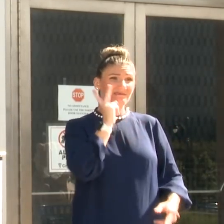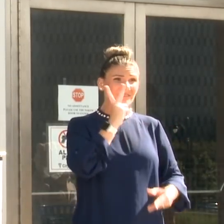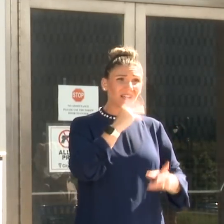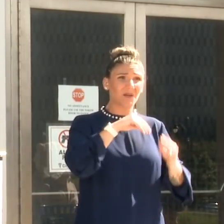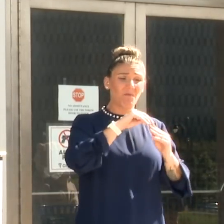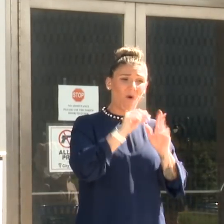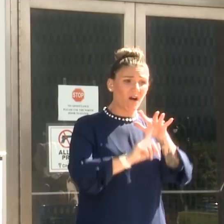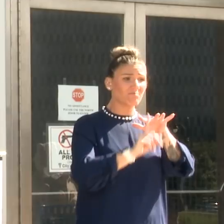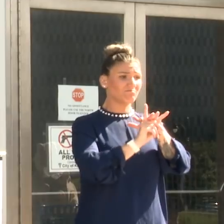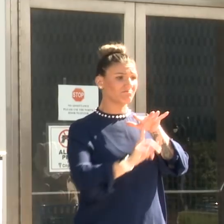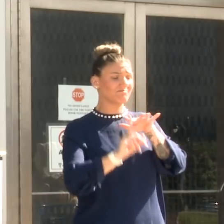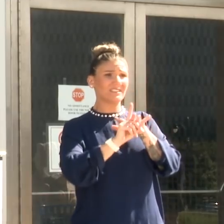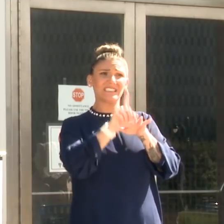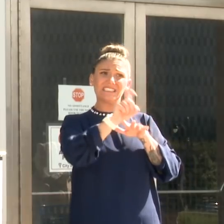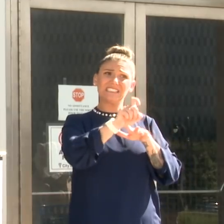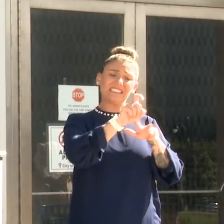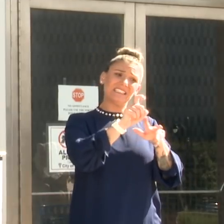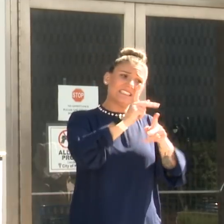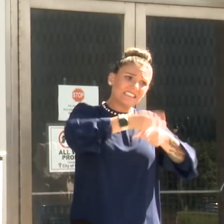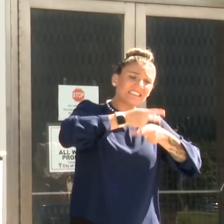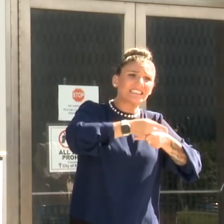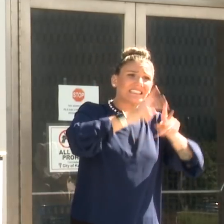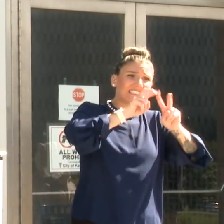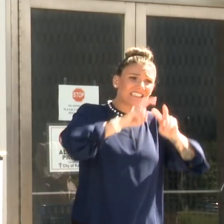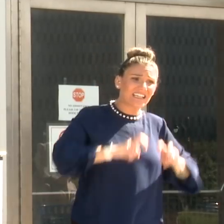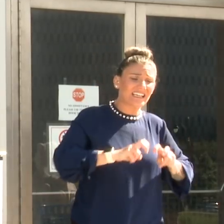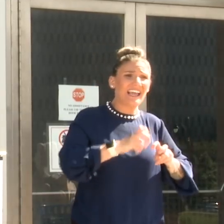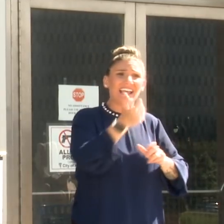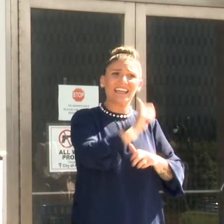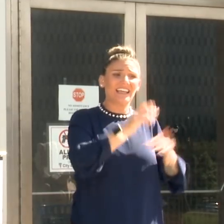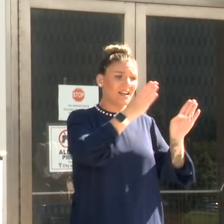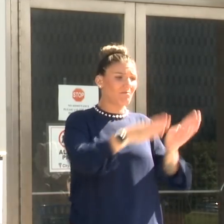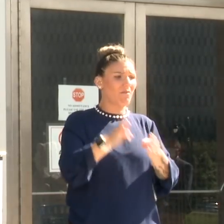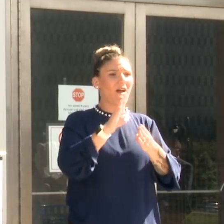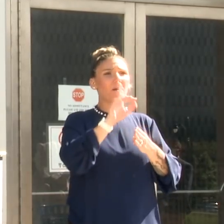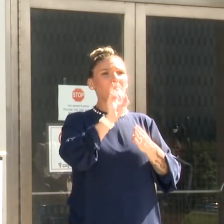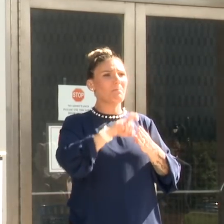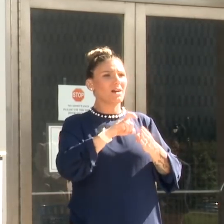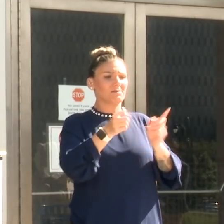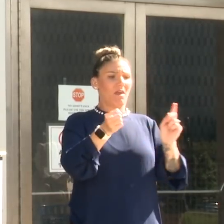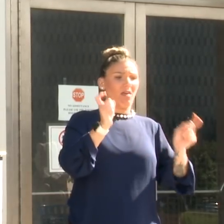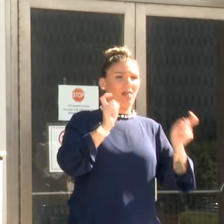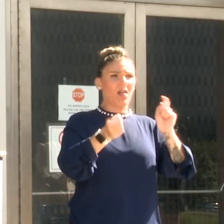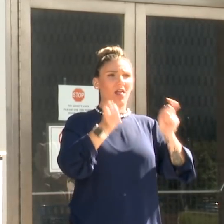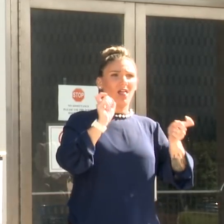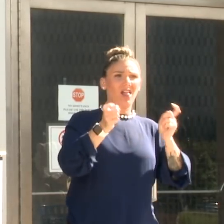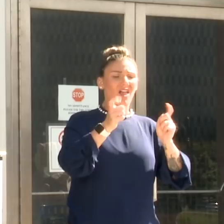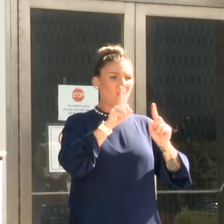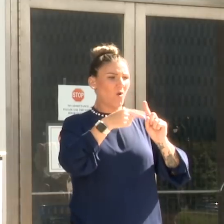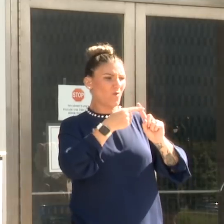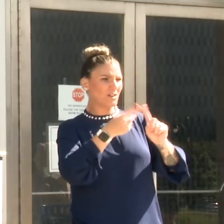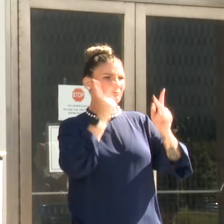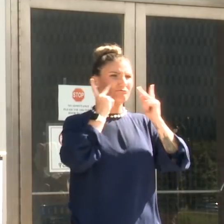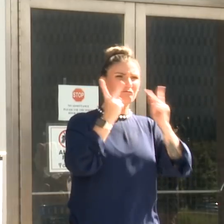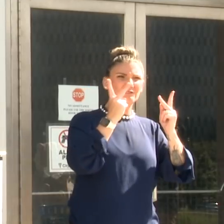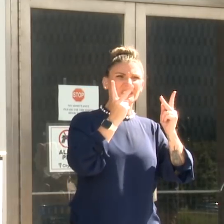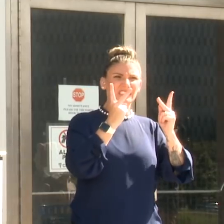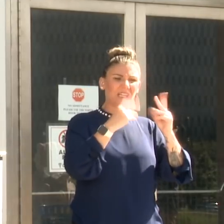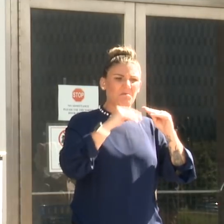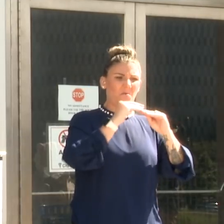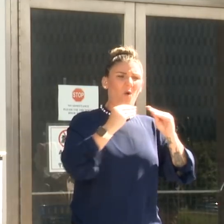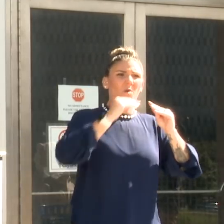any plan usually has to be modified when it meets the enemy, and we'll probably have to be